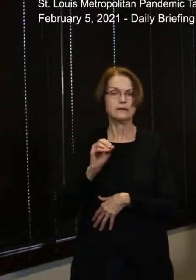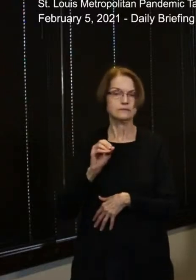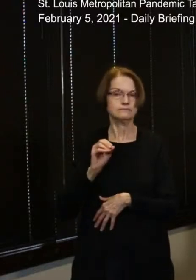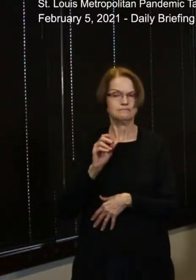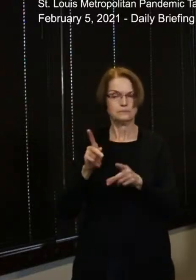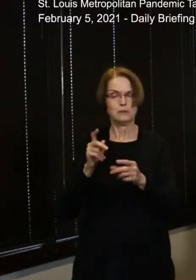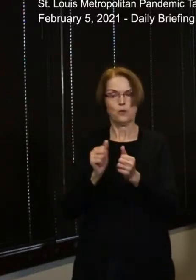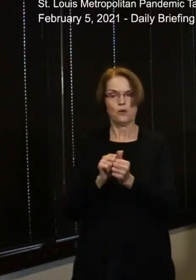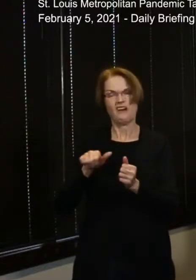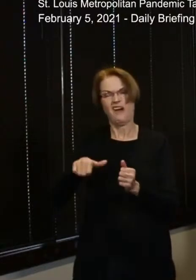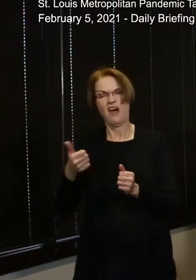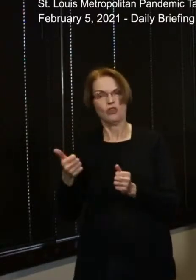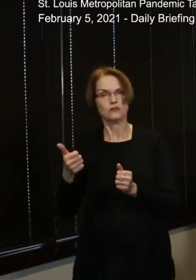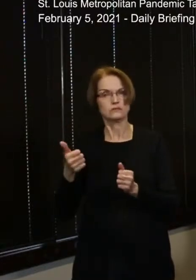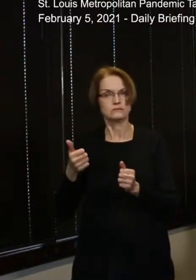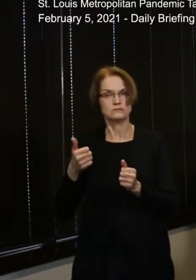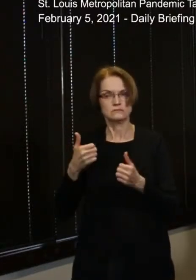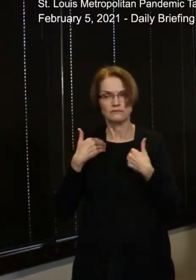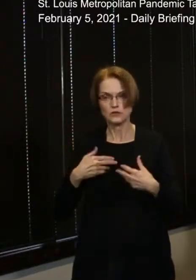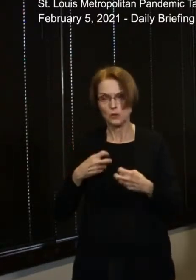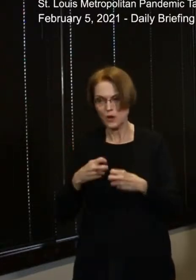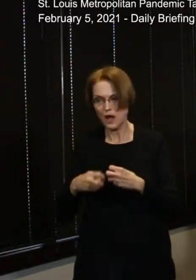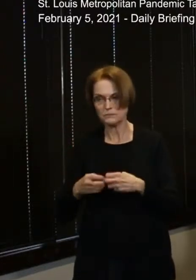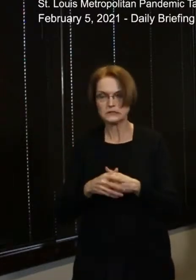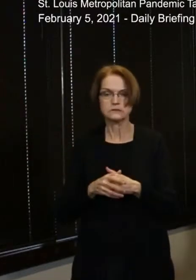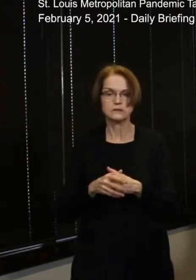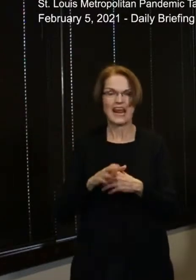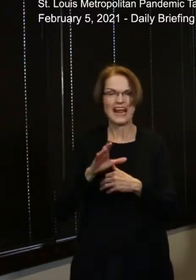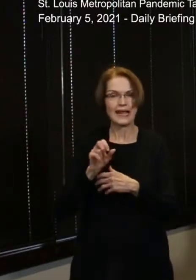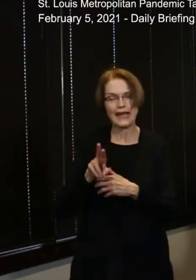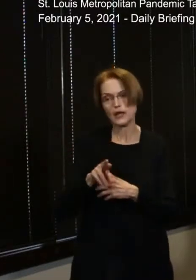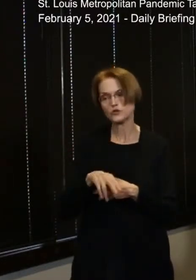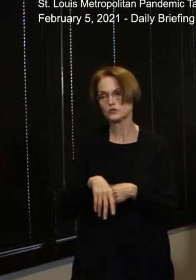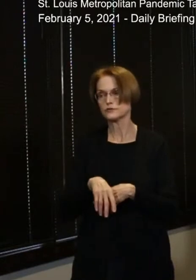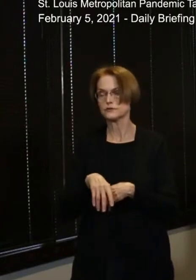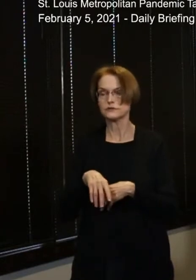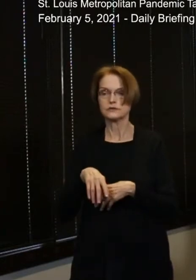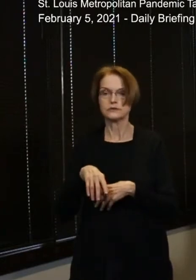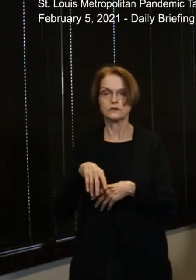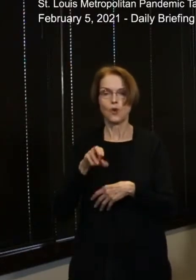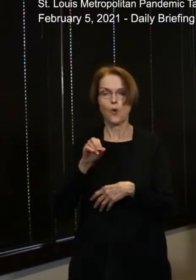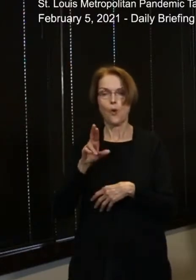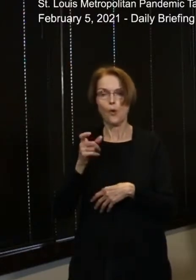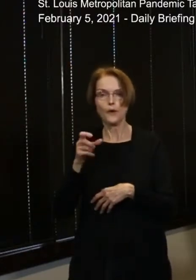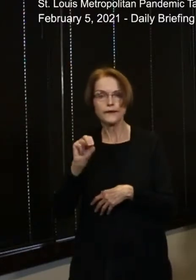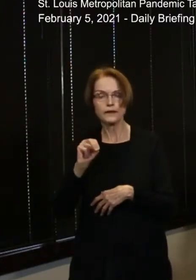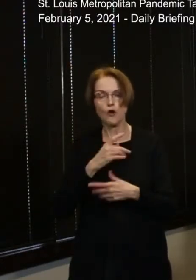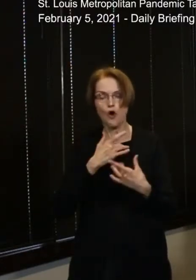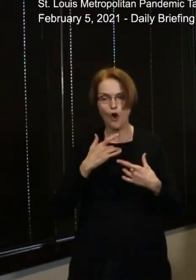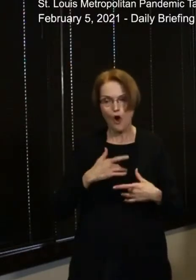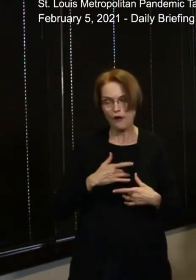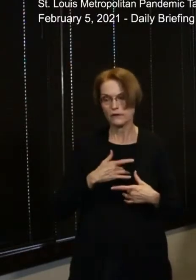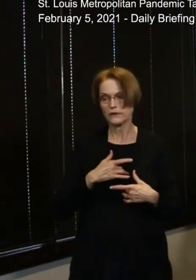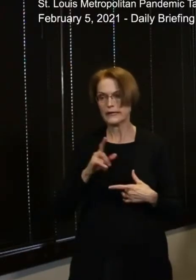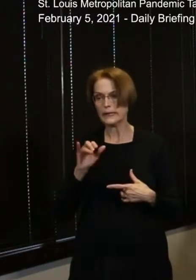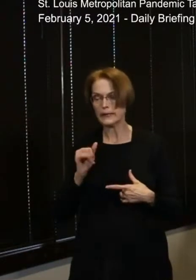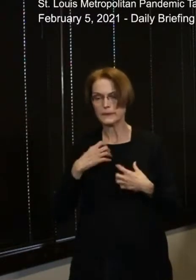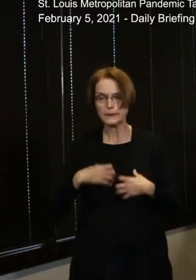patients with other things such as active cancer or solid organ transplants, because they are